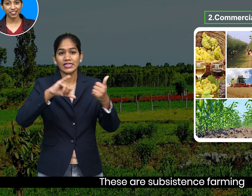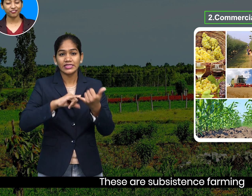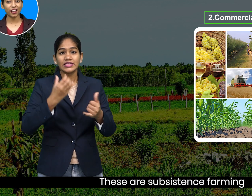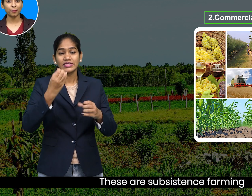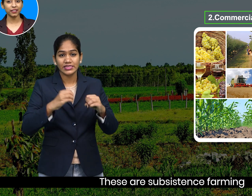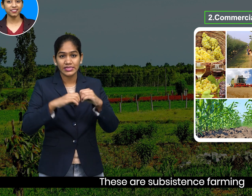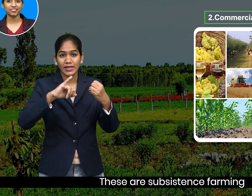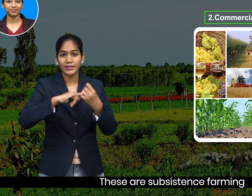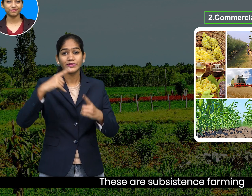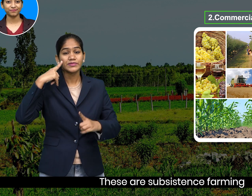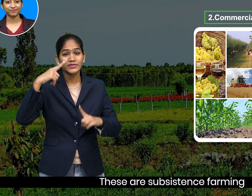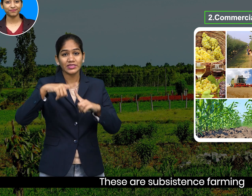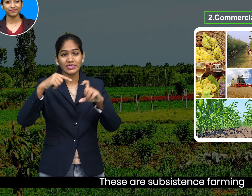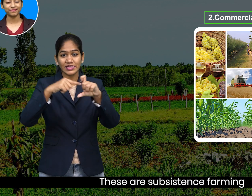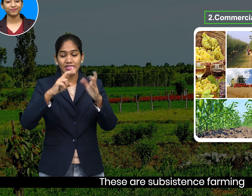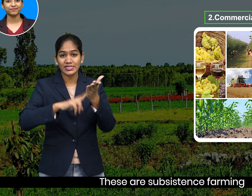subsistence farming